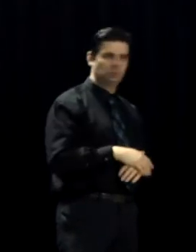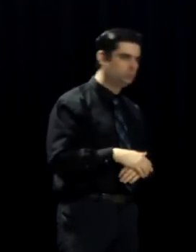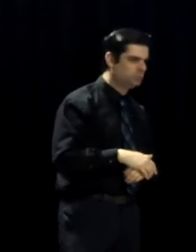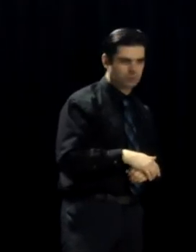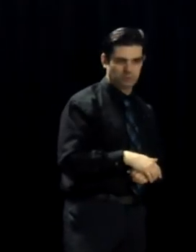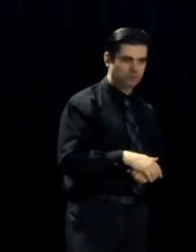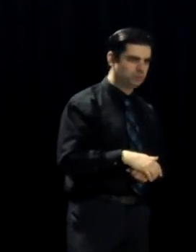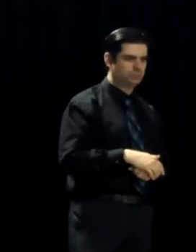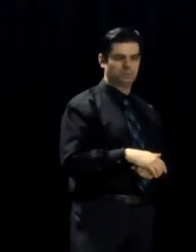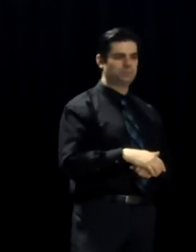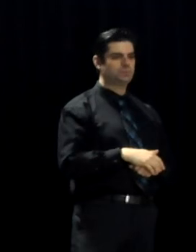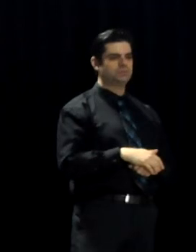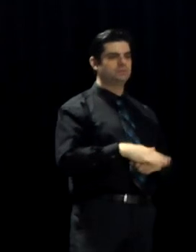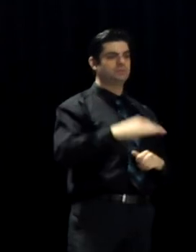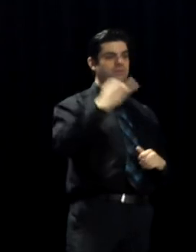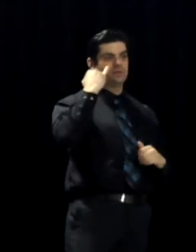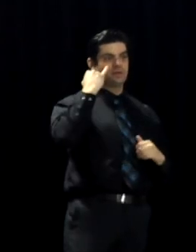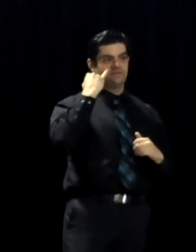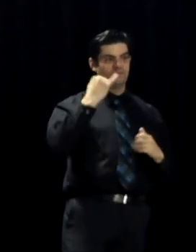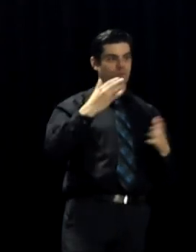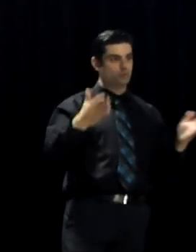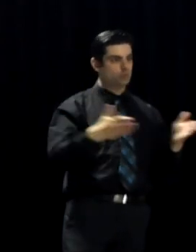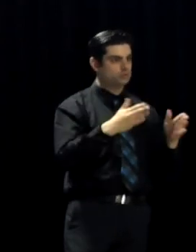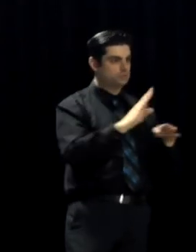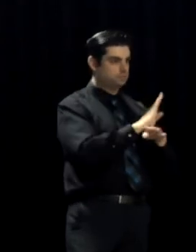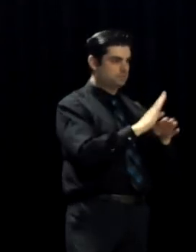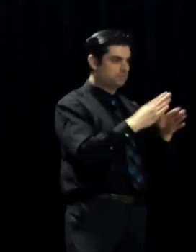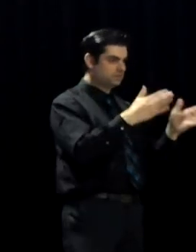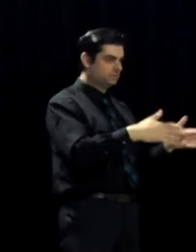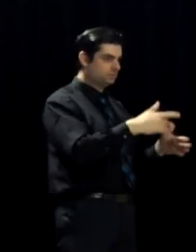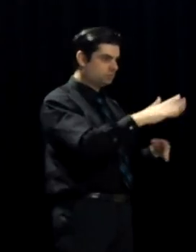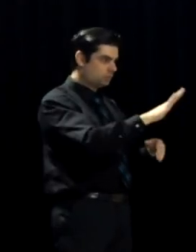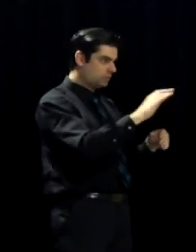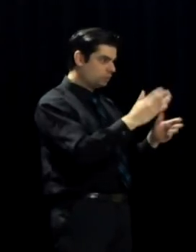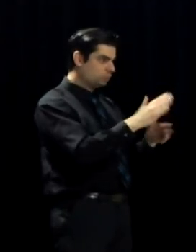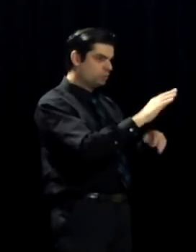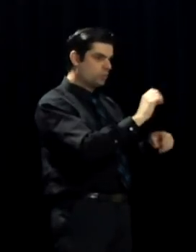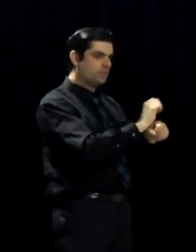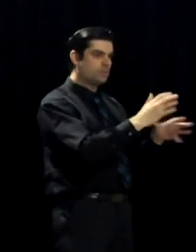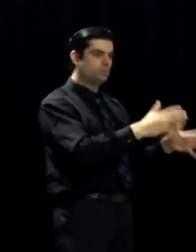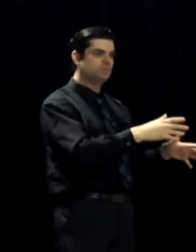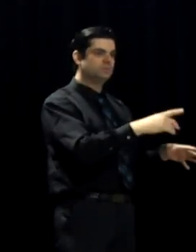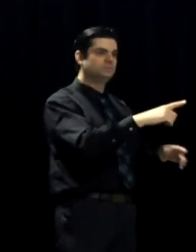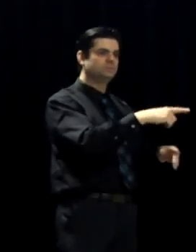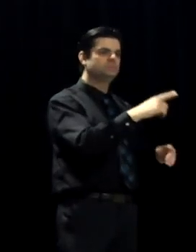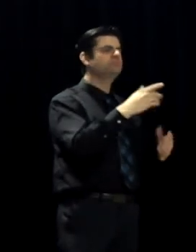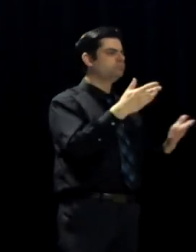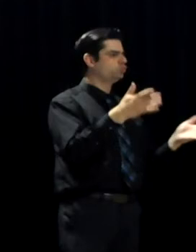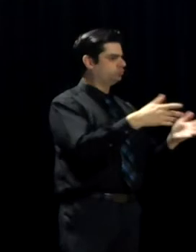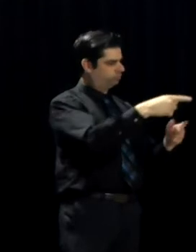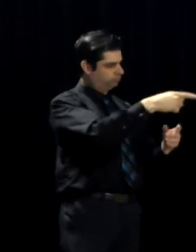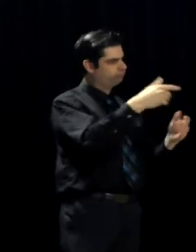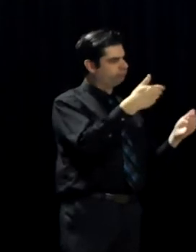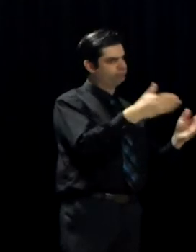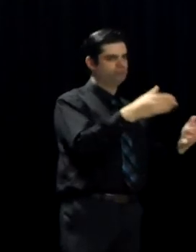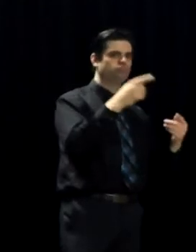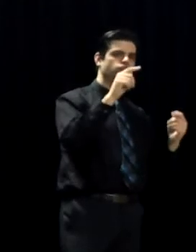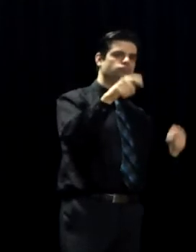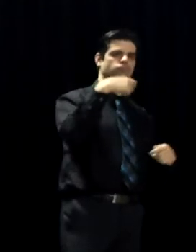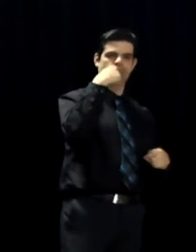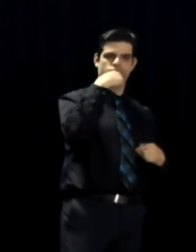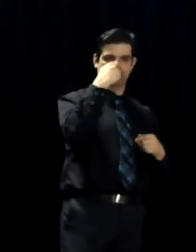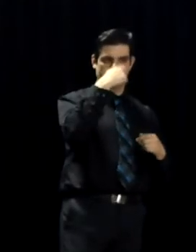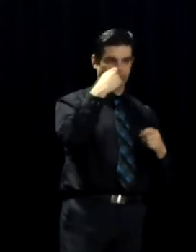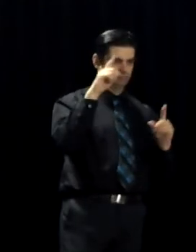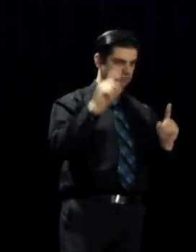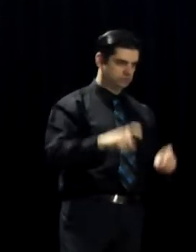a test to come back in, phase 2 could start on Friday. If people are going on Monday, that means that,